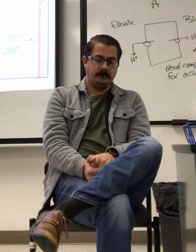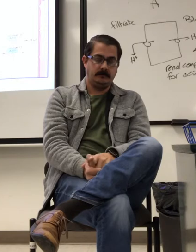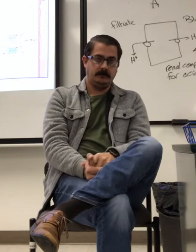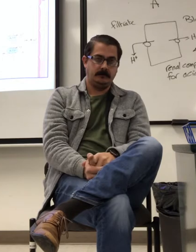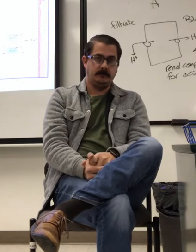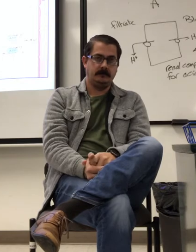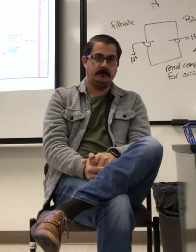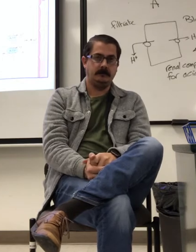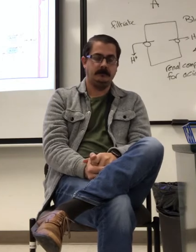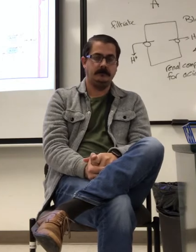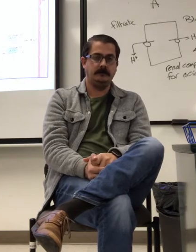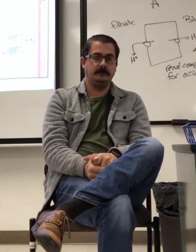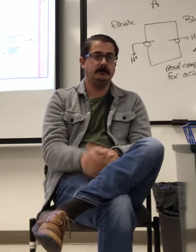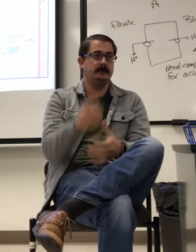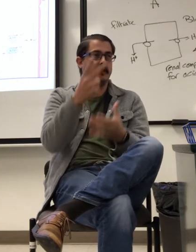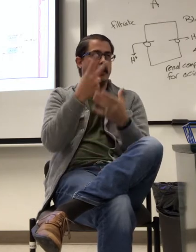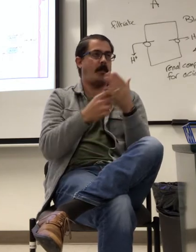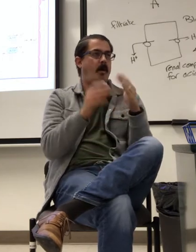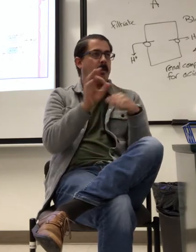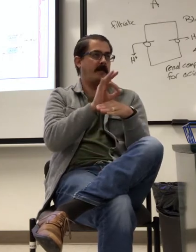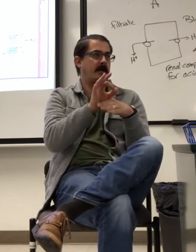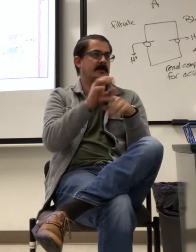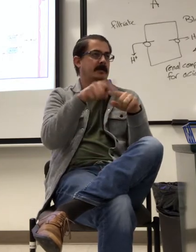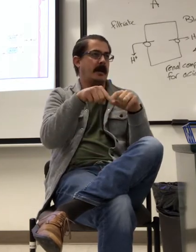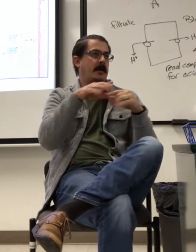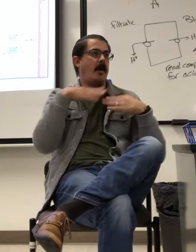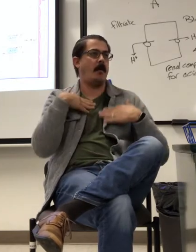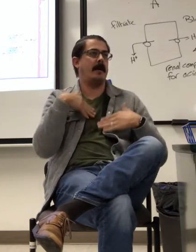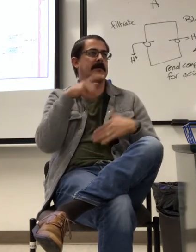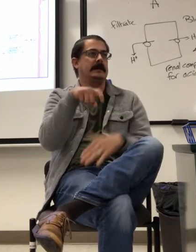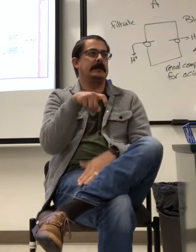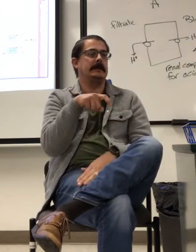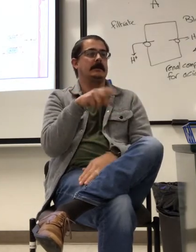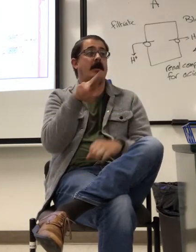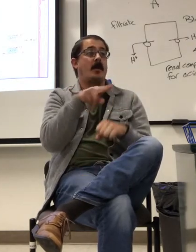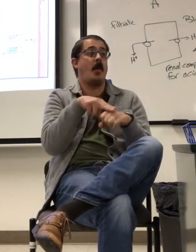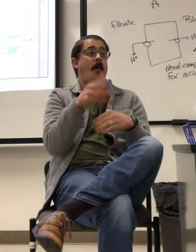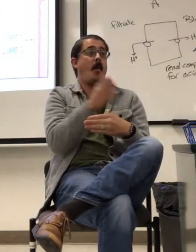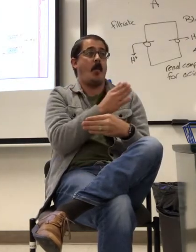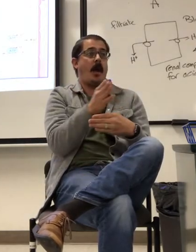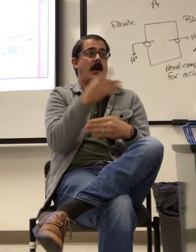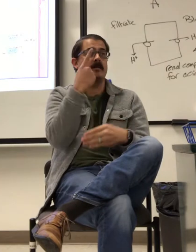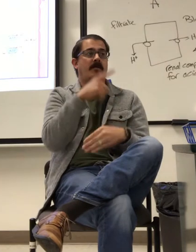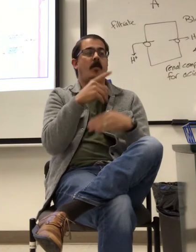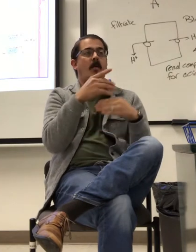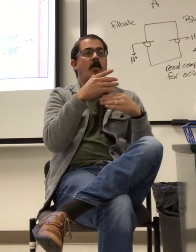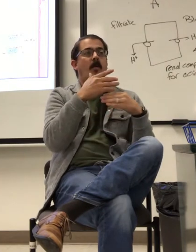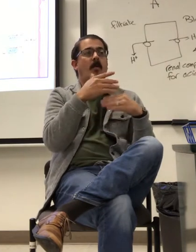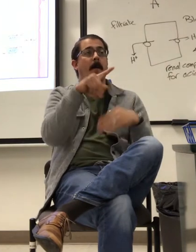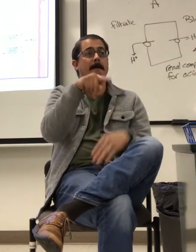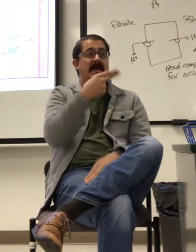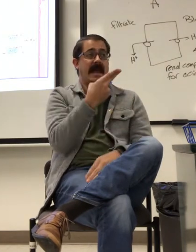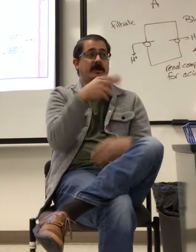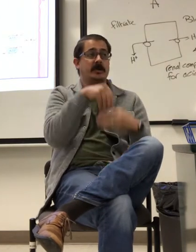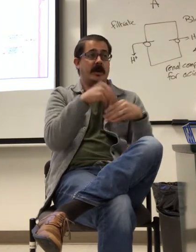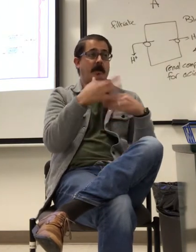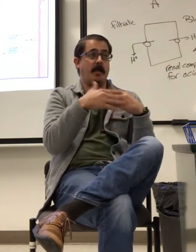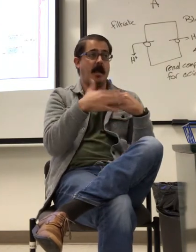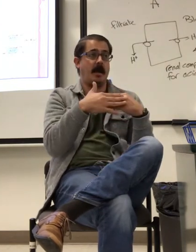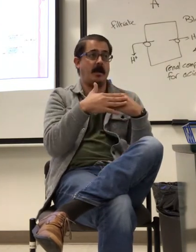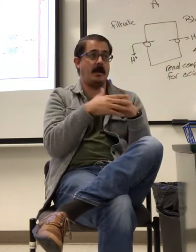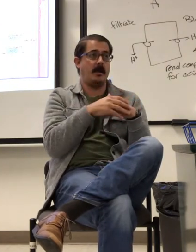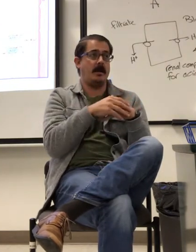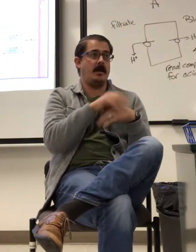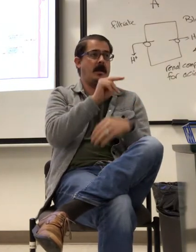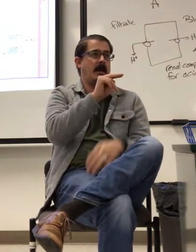So both will function depending on what the need is. Okay. The normal range for blood pH of the blood,